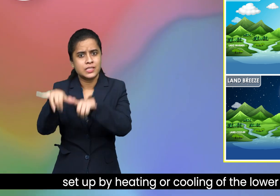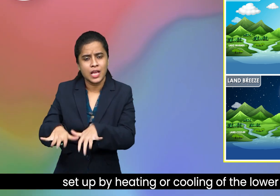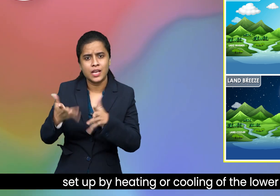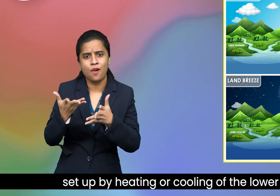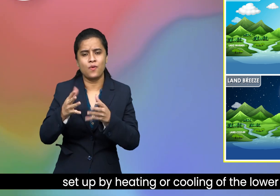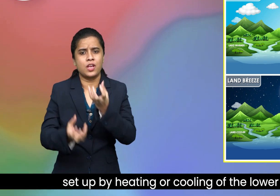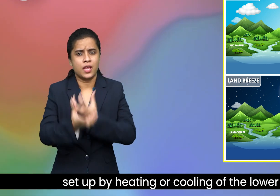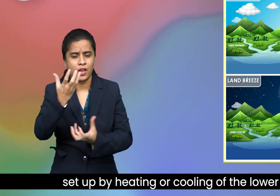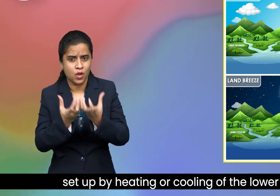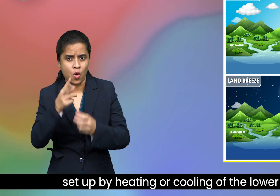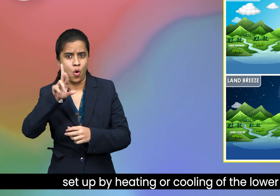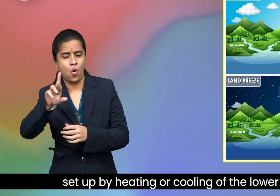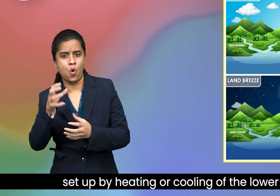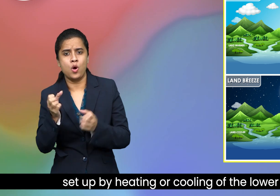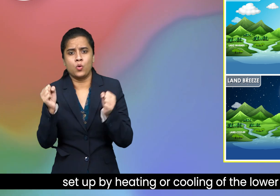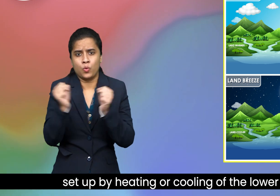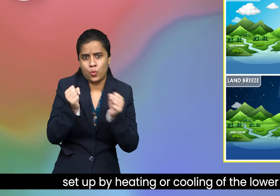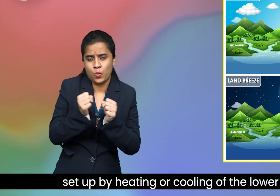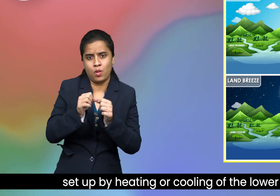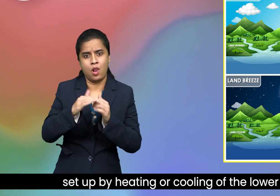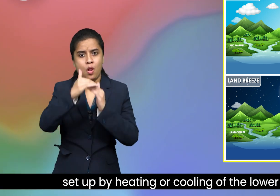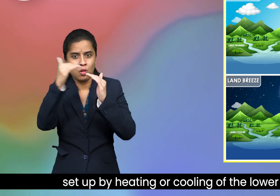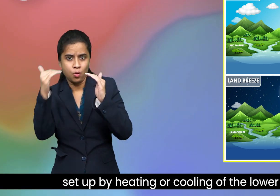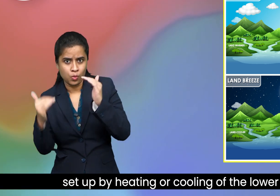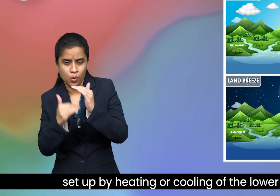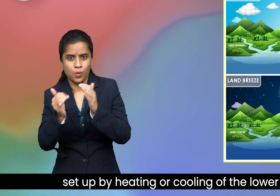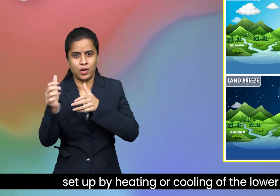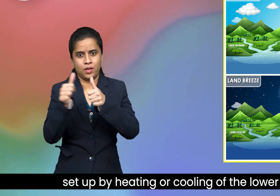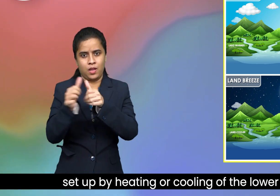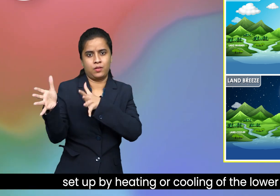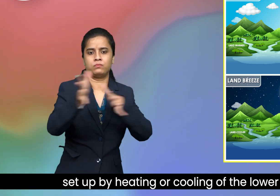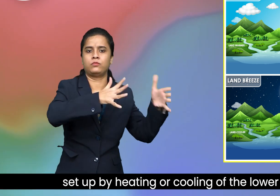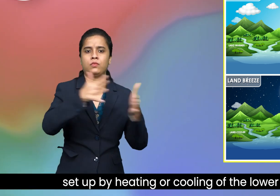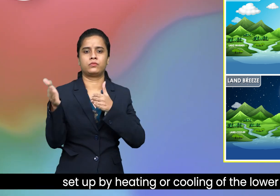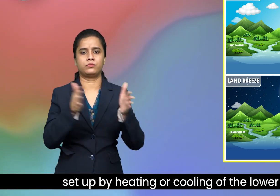heating or cooling of the lower atmosphere.